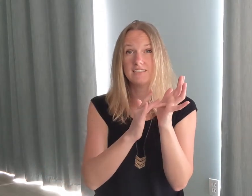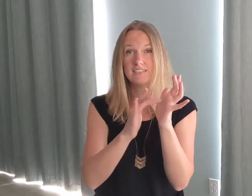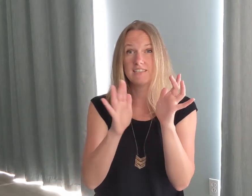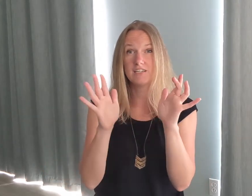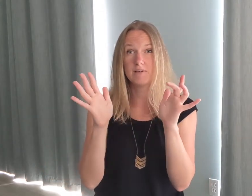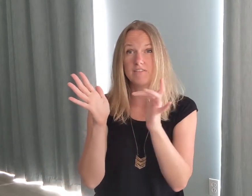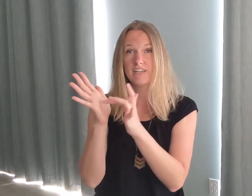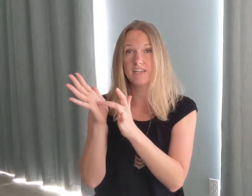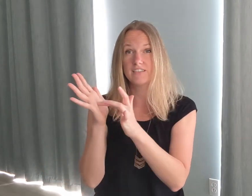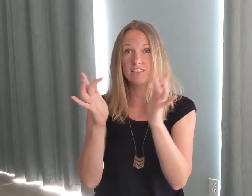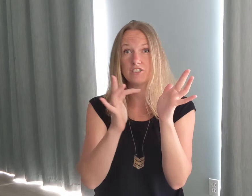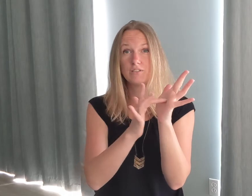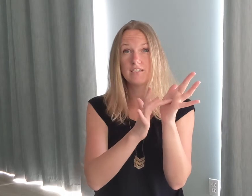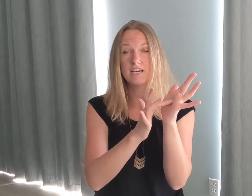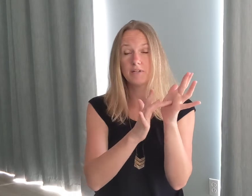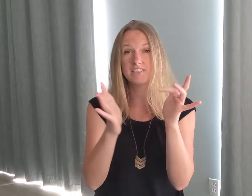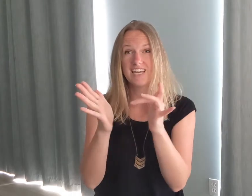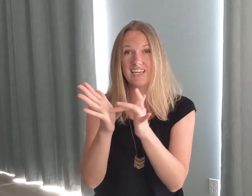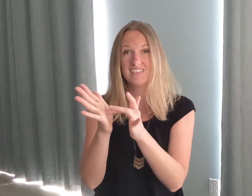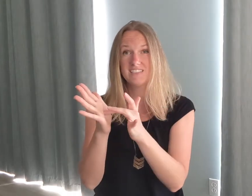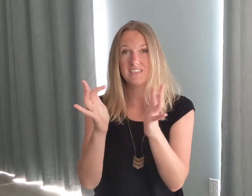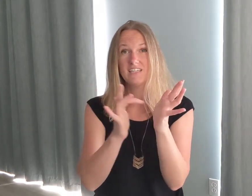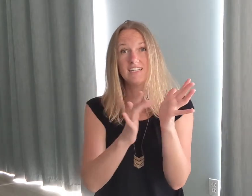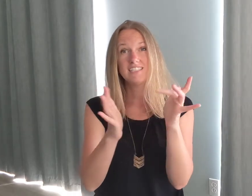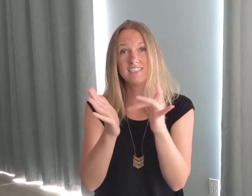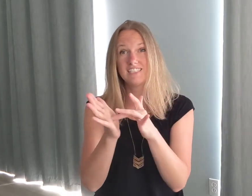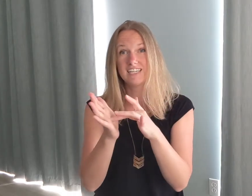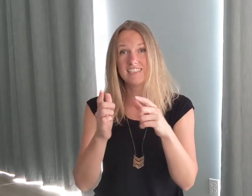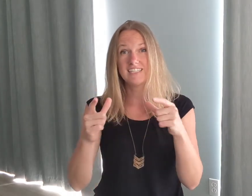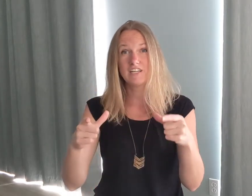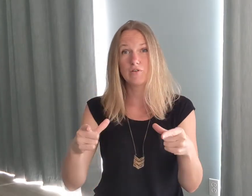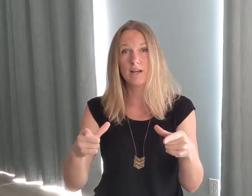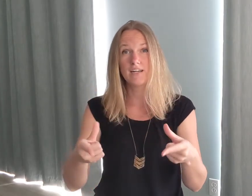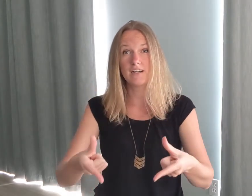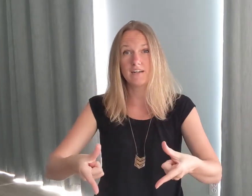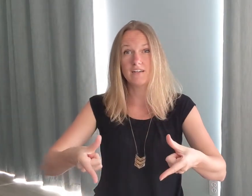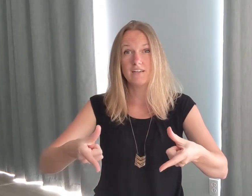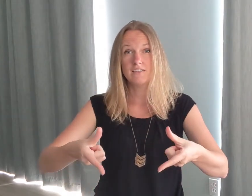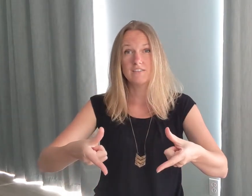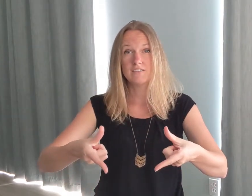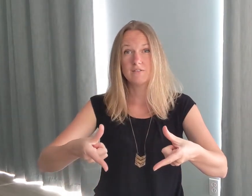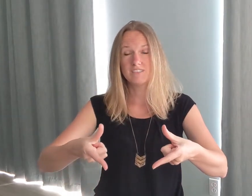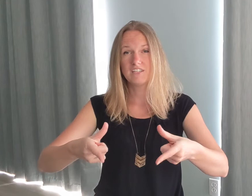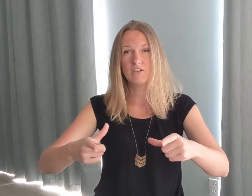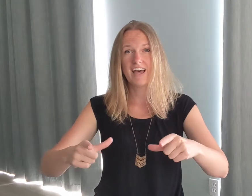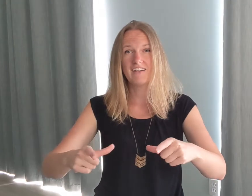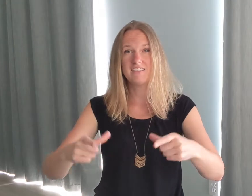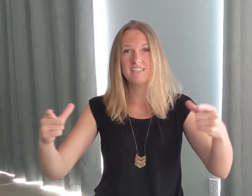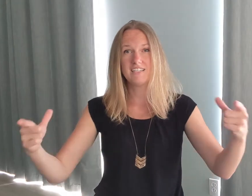you take your middle fingers and you're showing the nail pierced hands, Jesus, and then greater. So it's almost like you have L's and then you